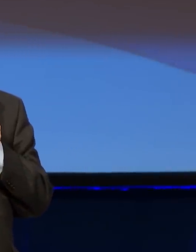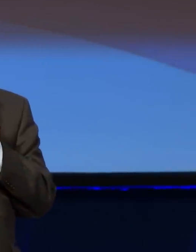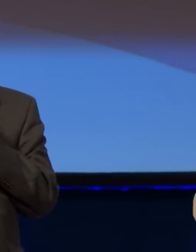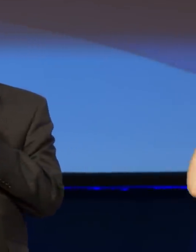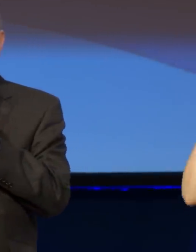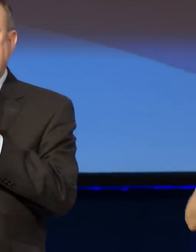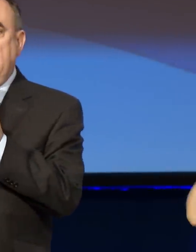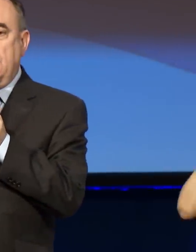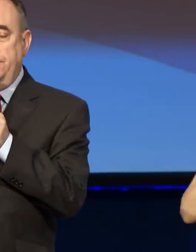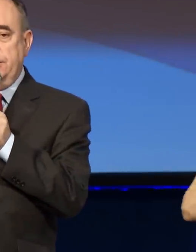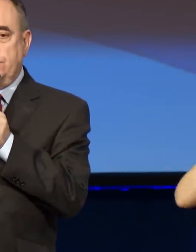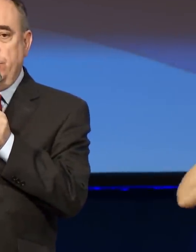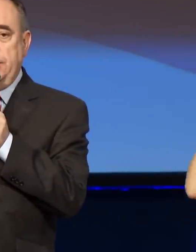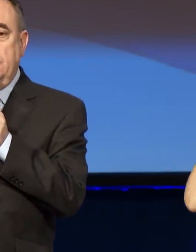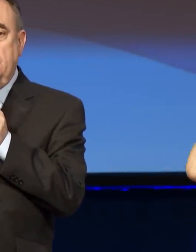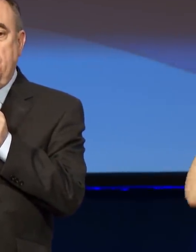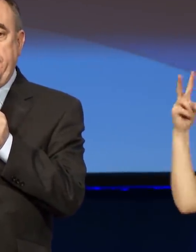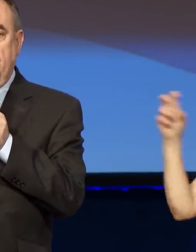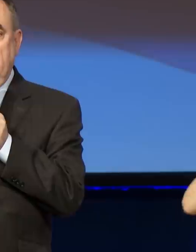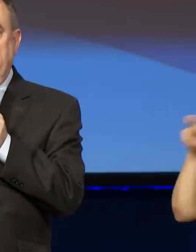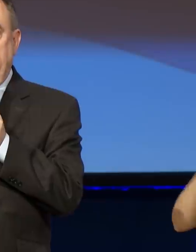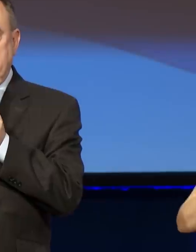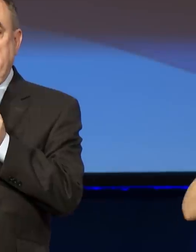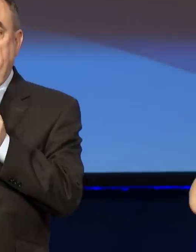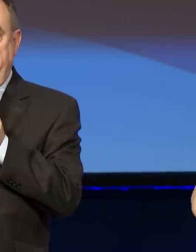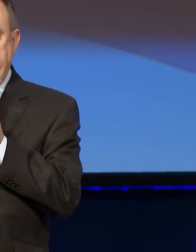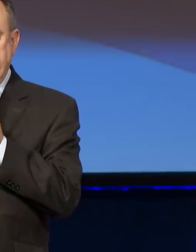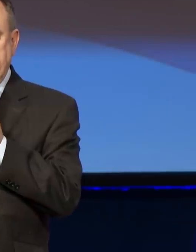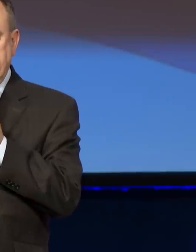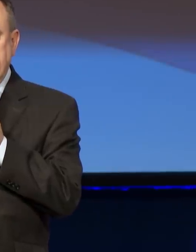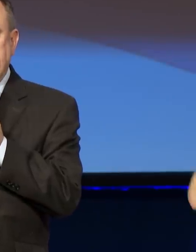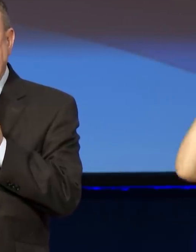Michael Forsyth's face under the slogan, Michael Forsouth.